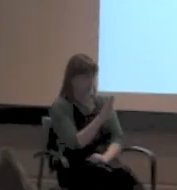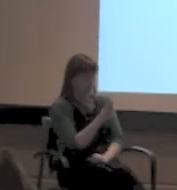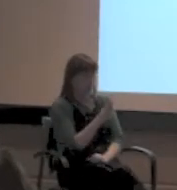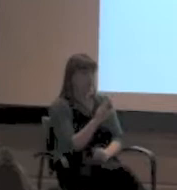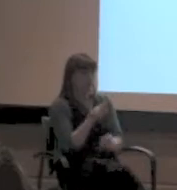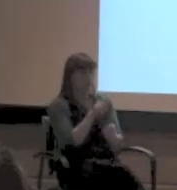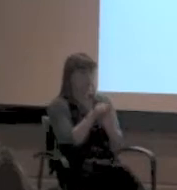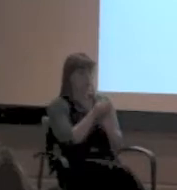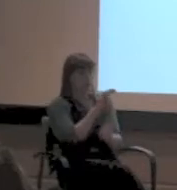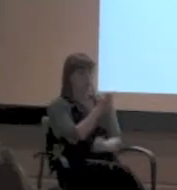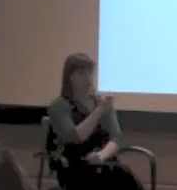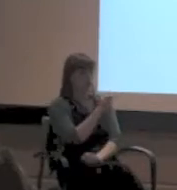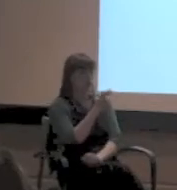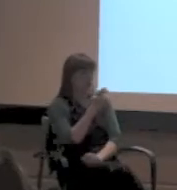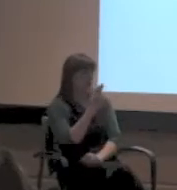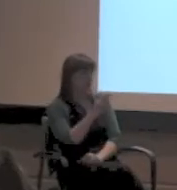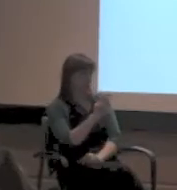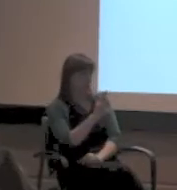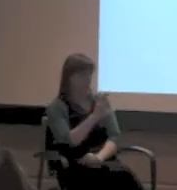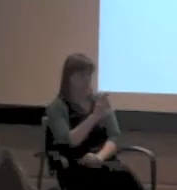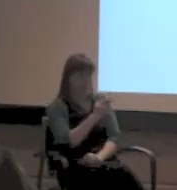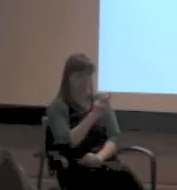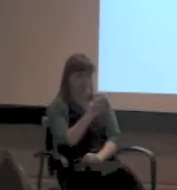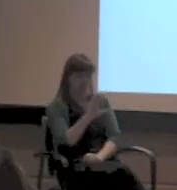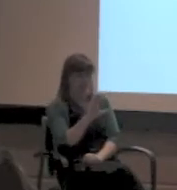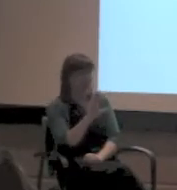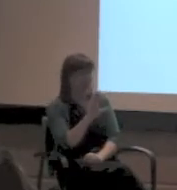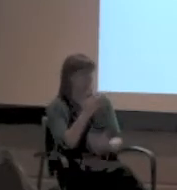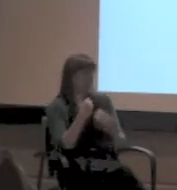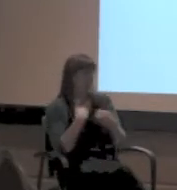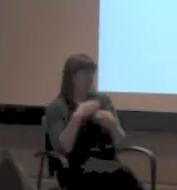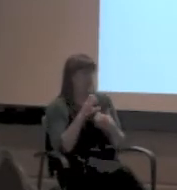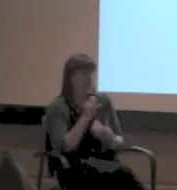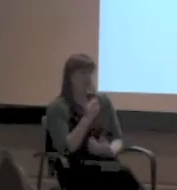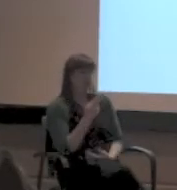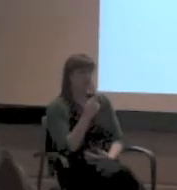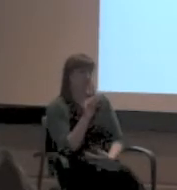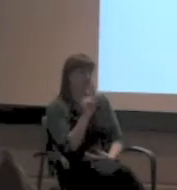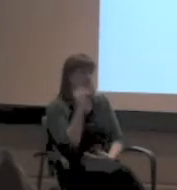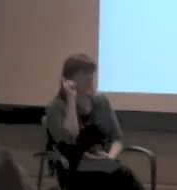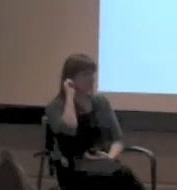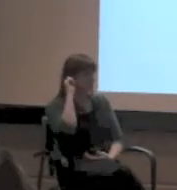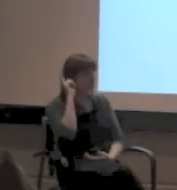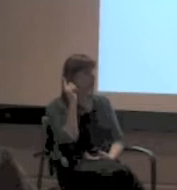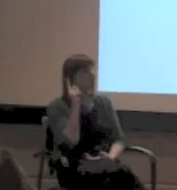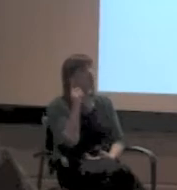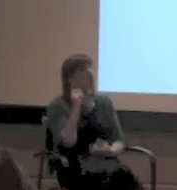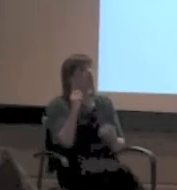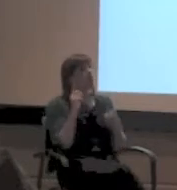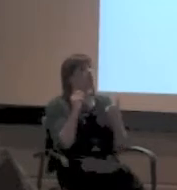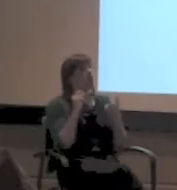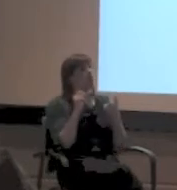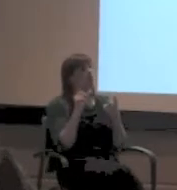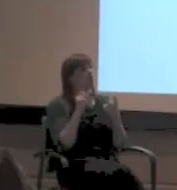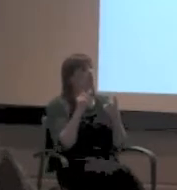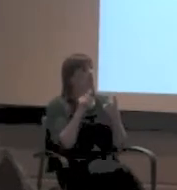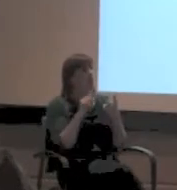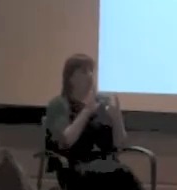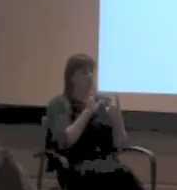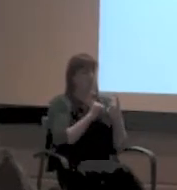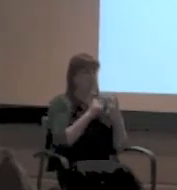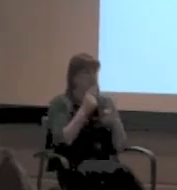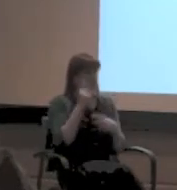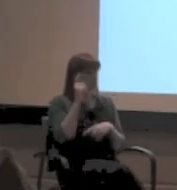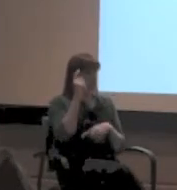myelomeningocele, were gotten shunted. And then, just to reverse, when we talk about